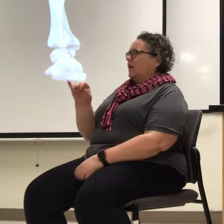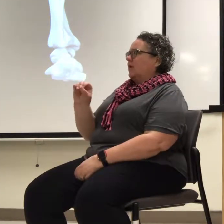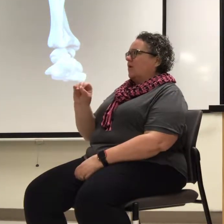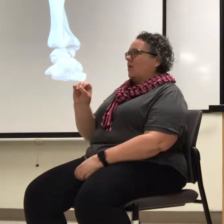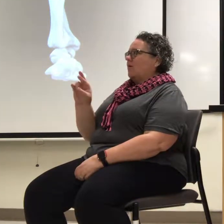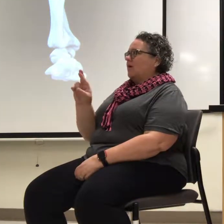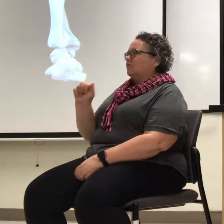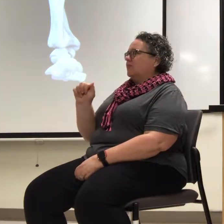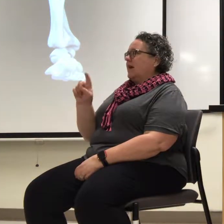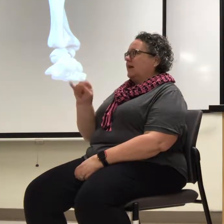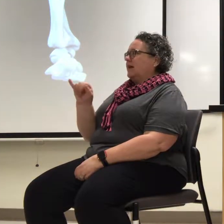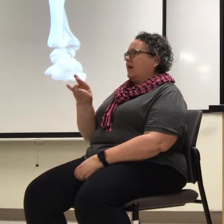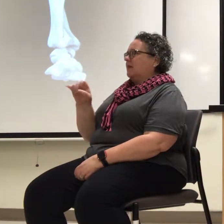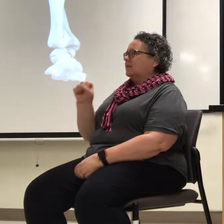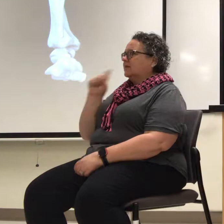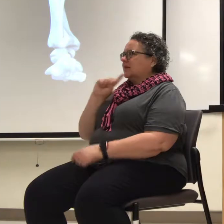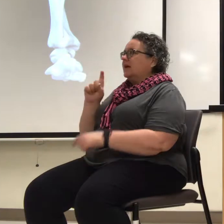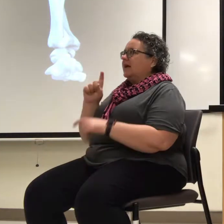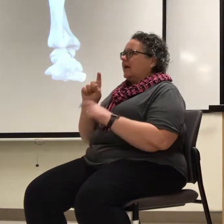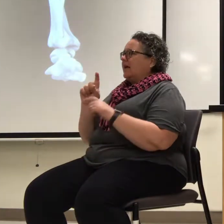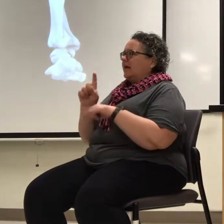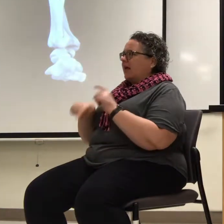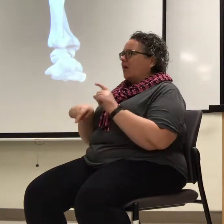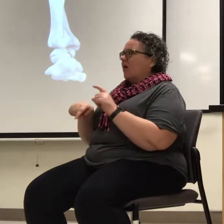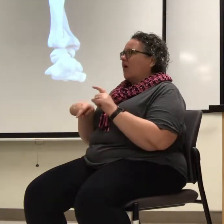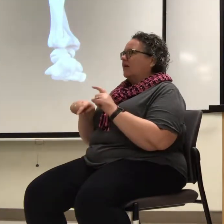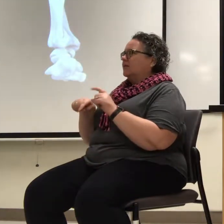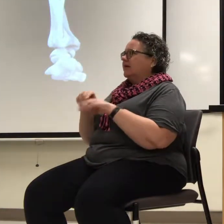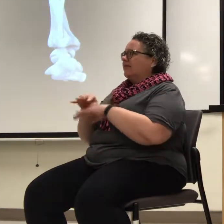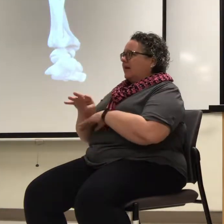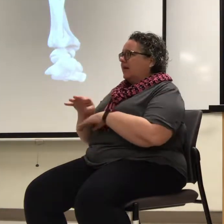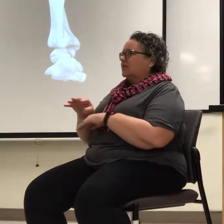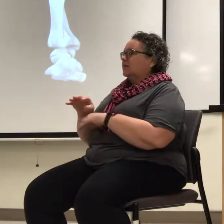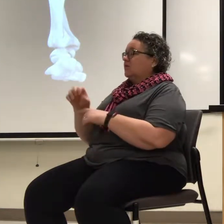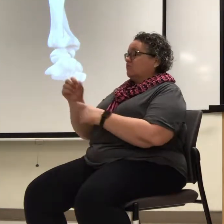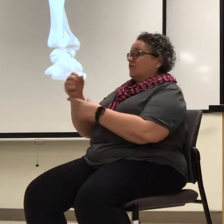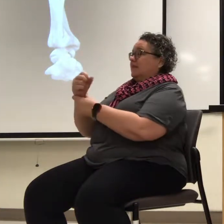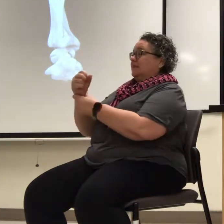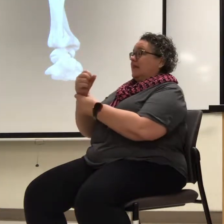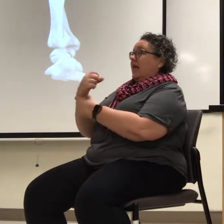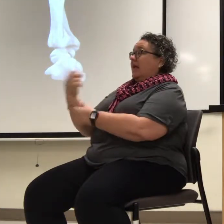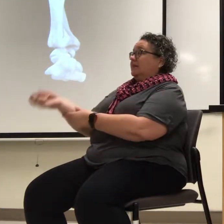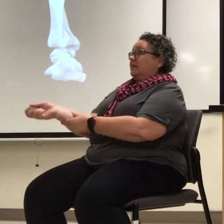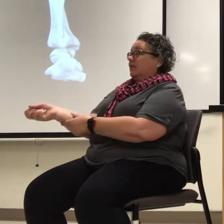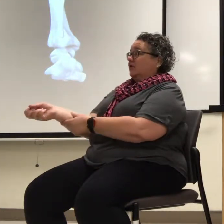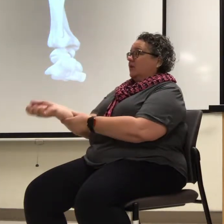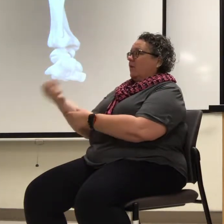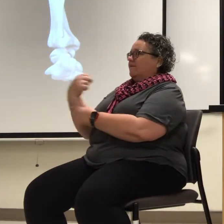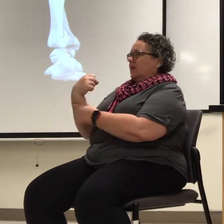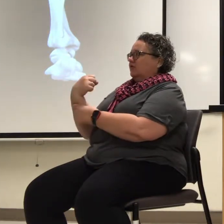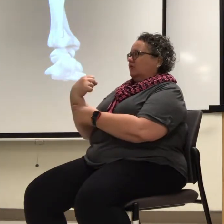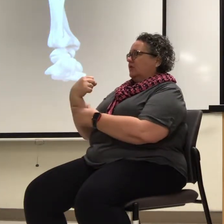brachioradialis cannot affect wrist flexion or extension. Now, let me ask you the other one.